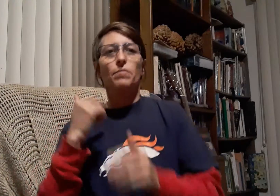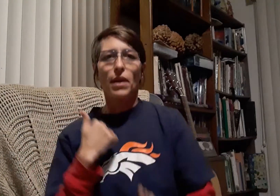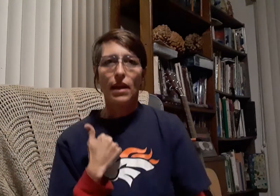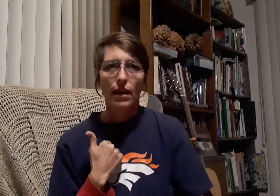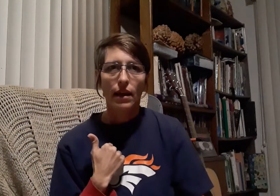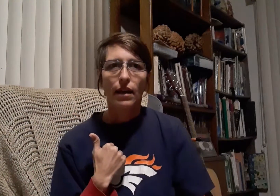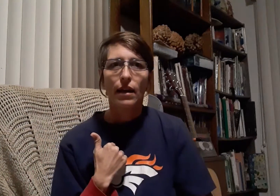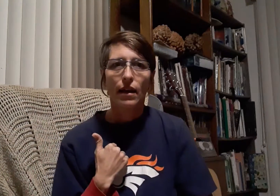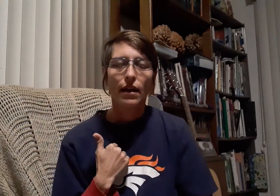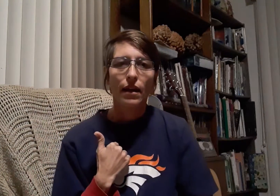me.